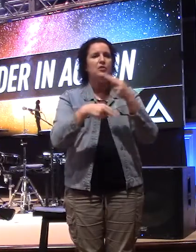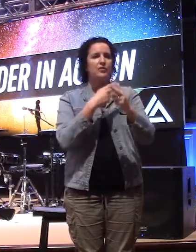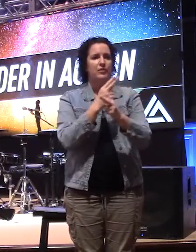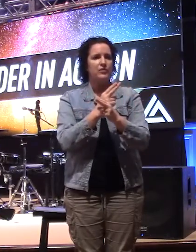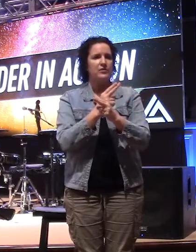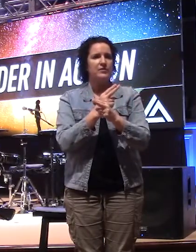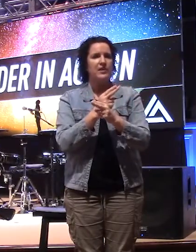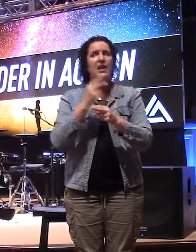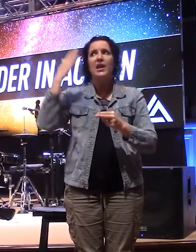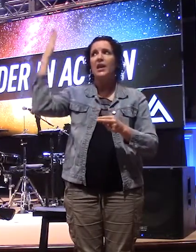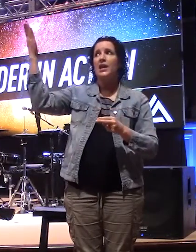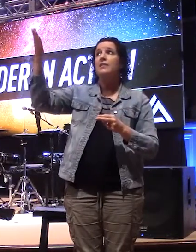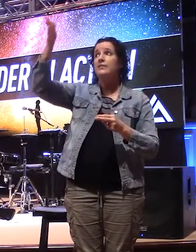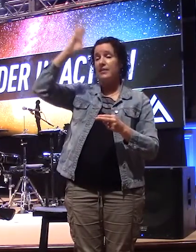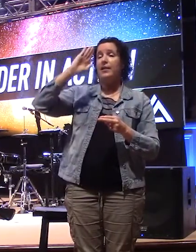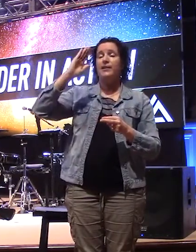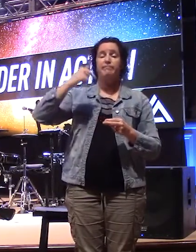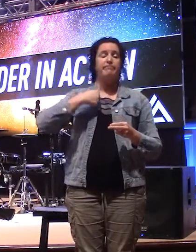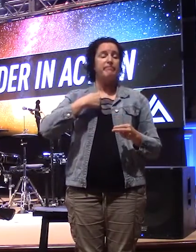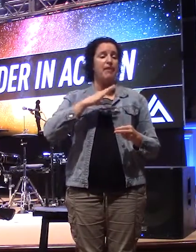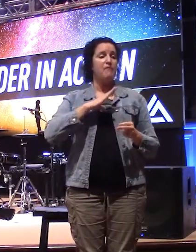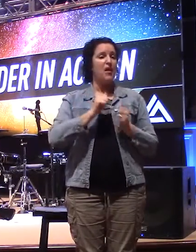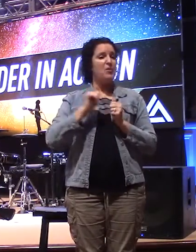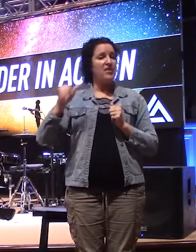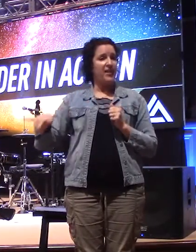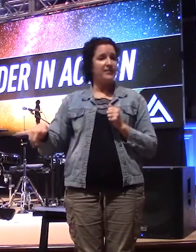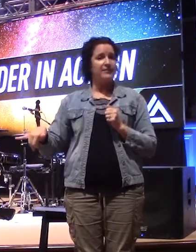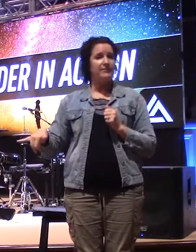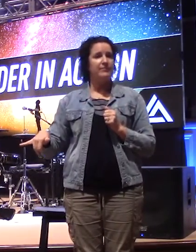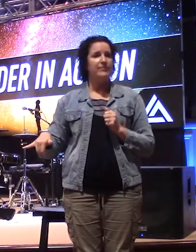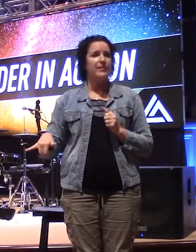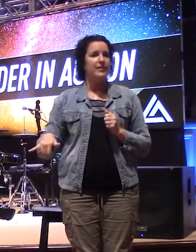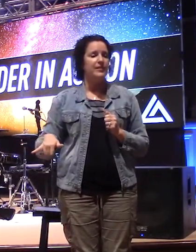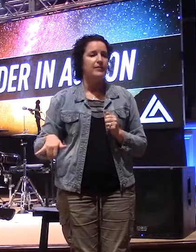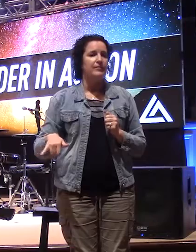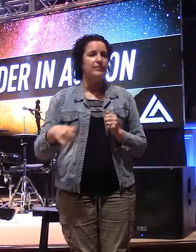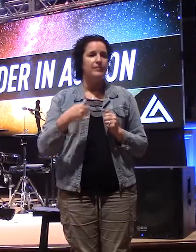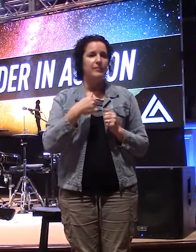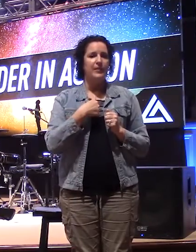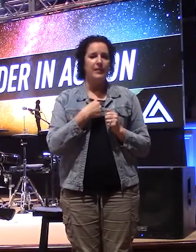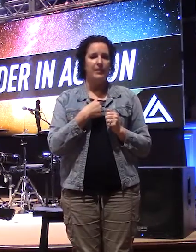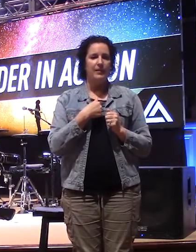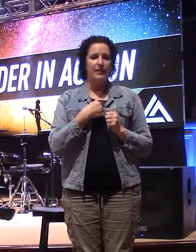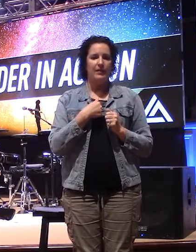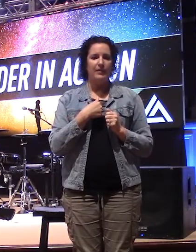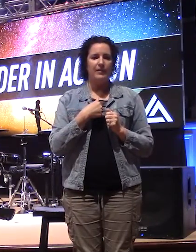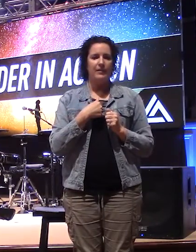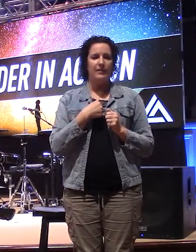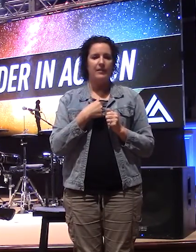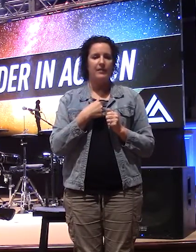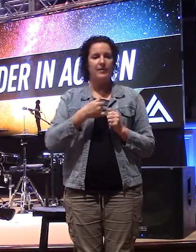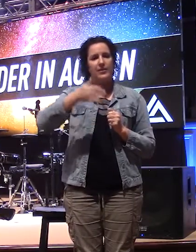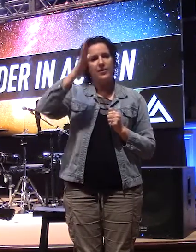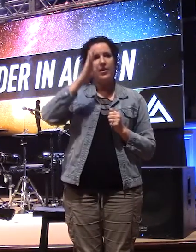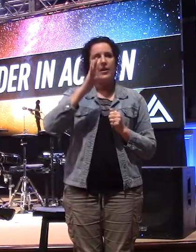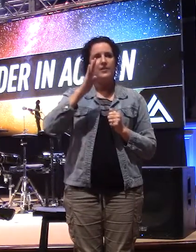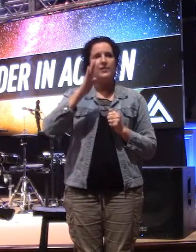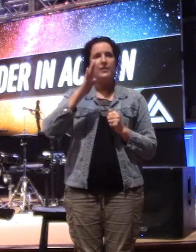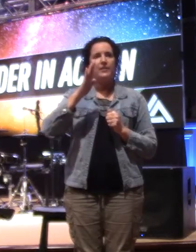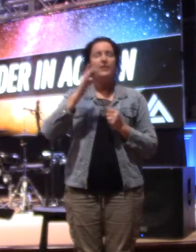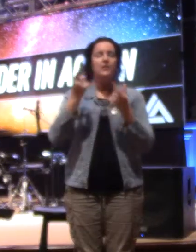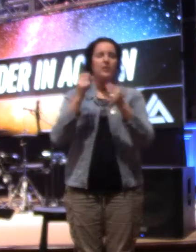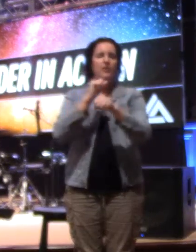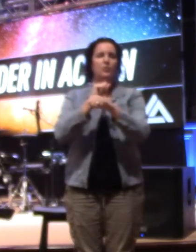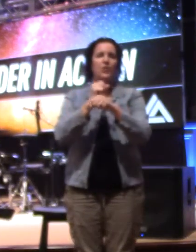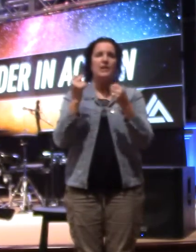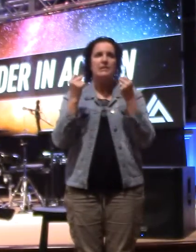that. And you're not going to go an inch farther in your walk until you embrace it. I've spent too much time there. Here's the second one. God does work in sudden